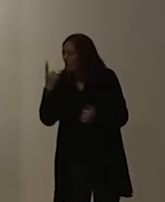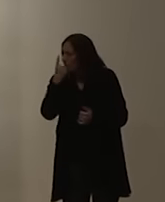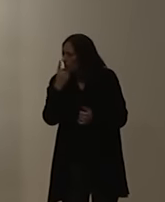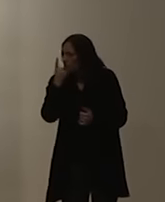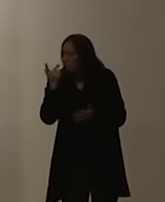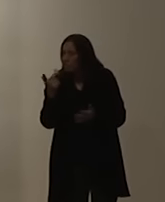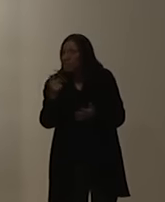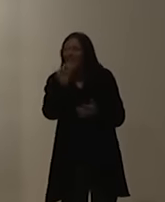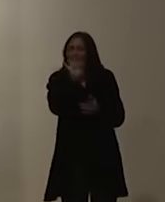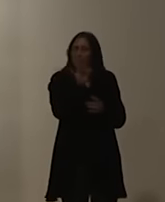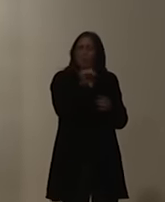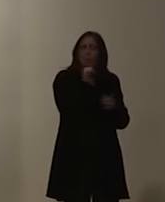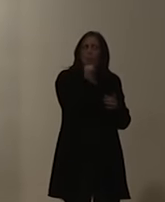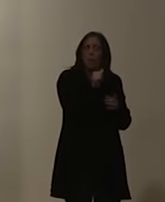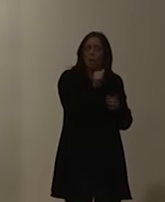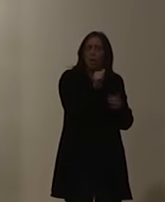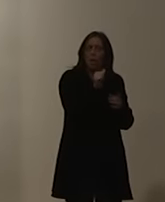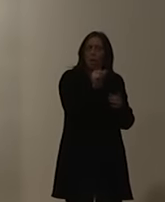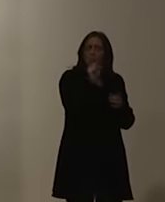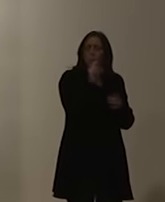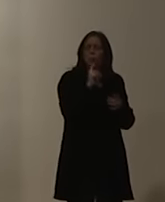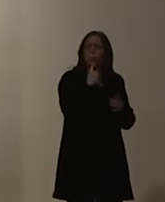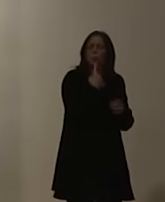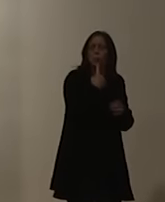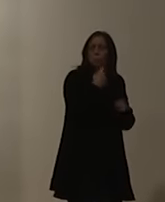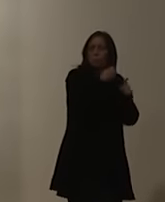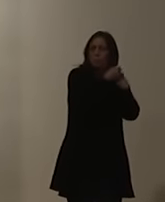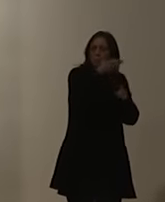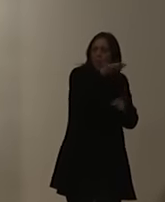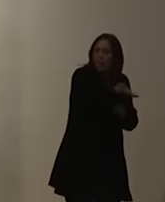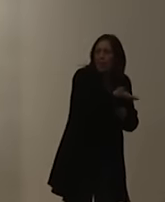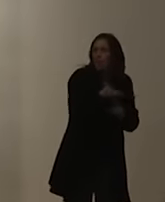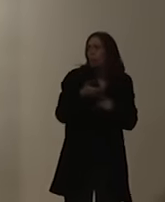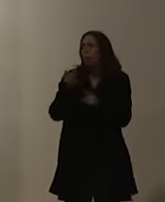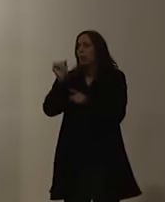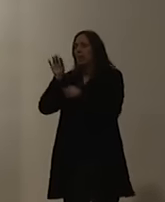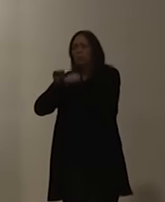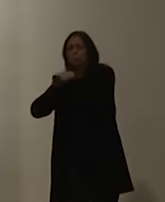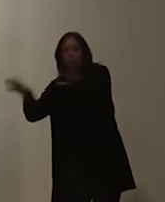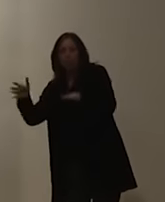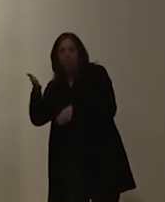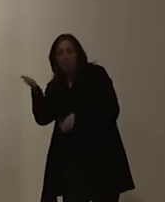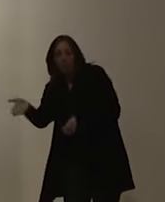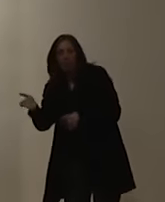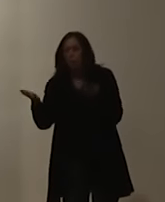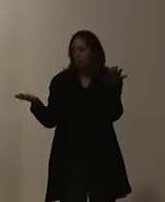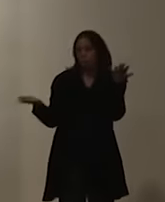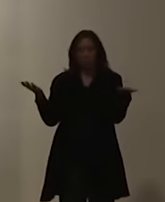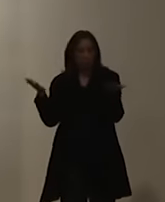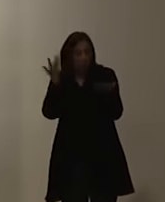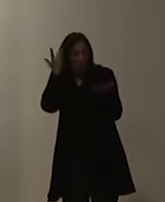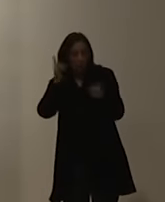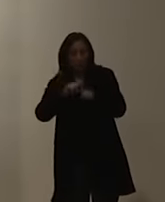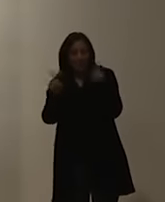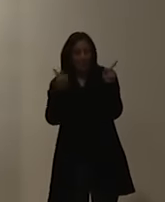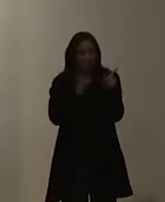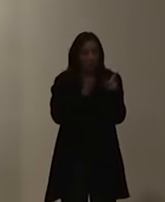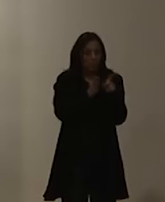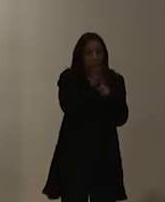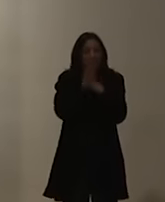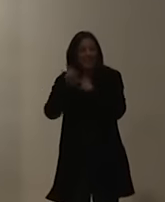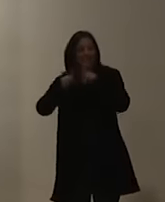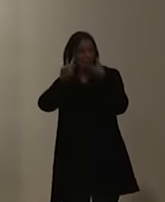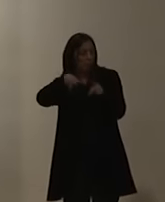strain of Marburg? That's the default explanation, right? But it's not a different strain. And the